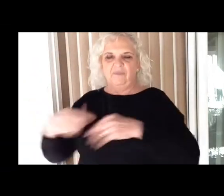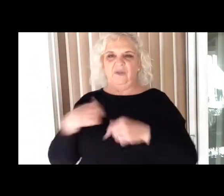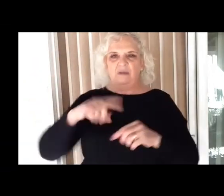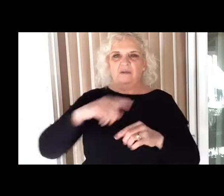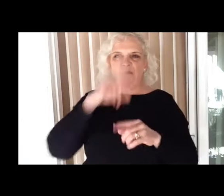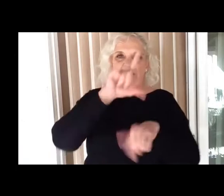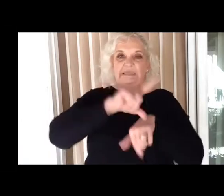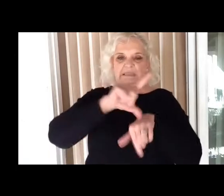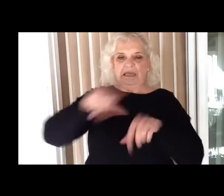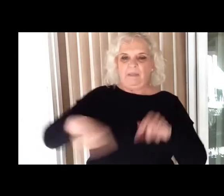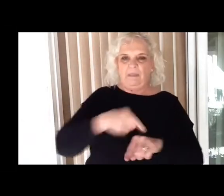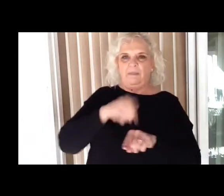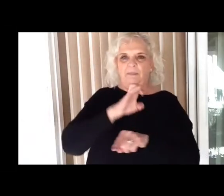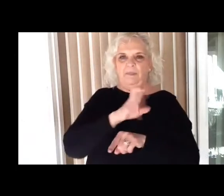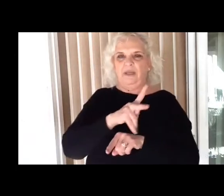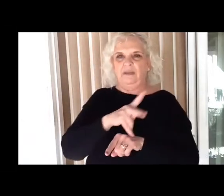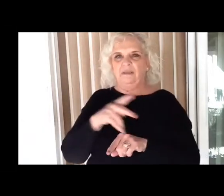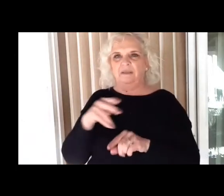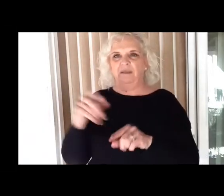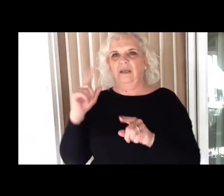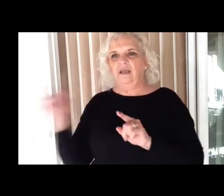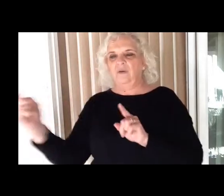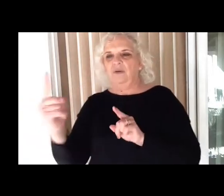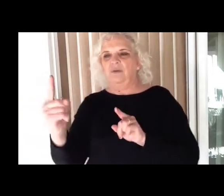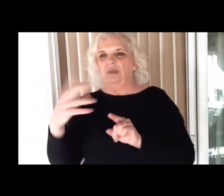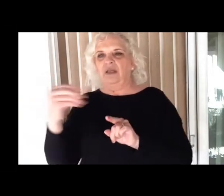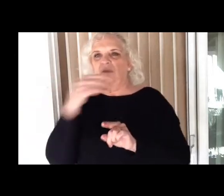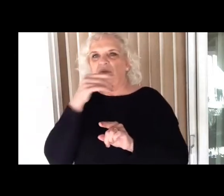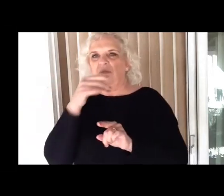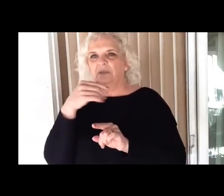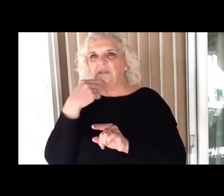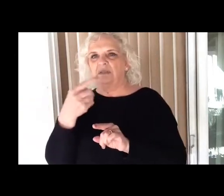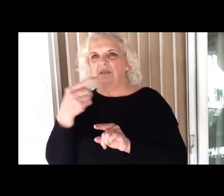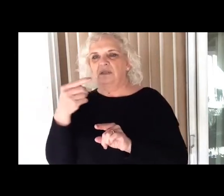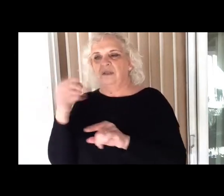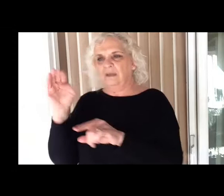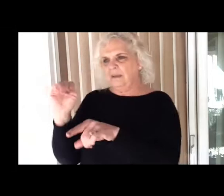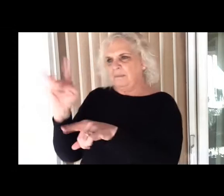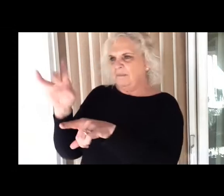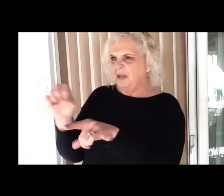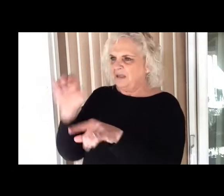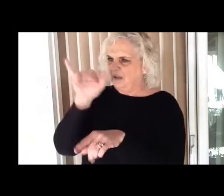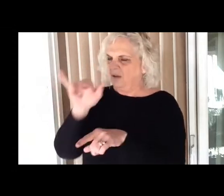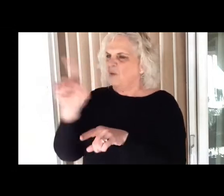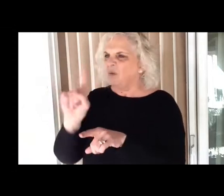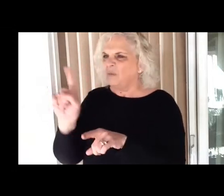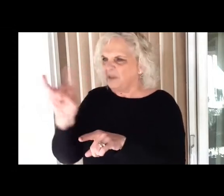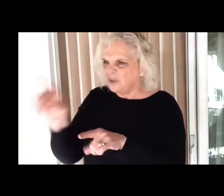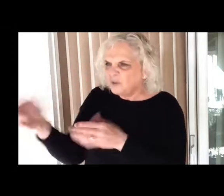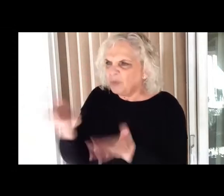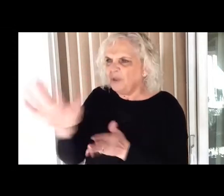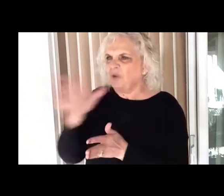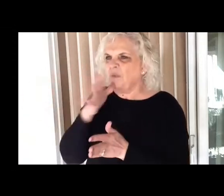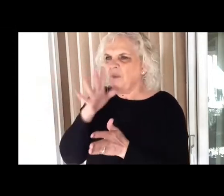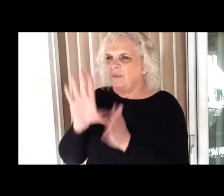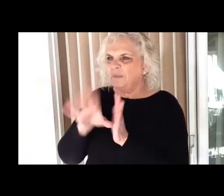I went up, and the lady knew me and said, "Mike, is this your mom's, or where did you bring your mom's